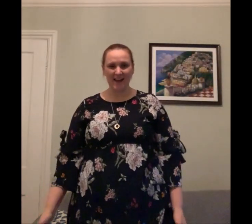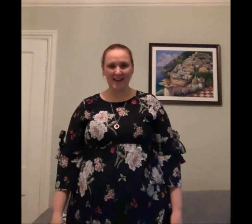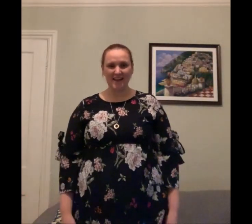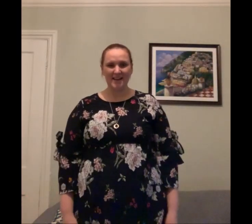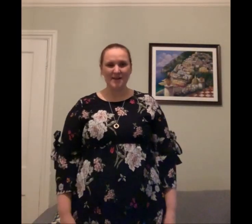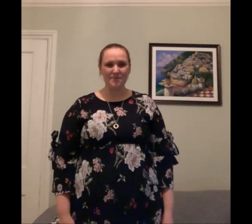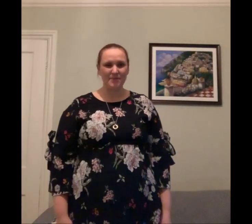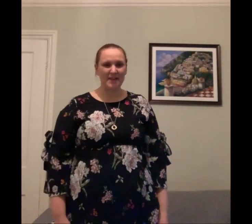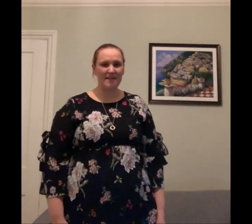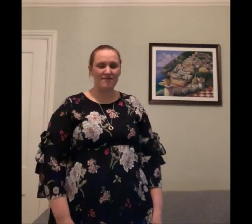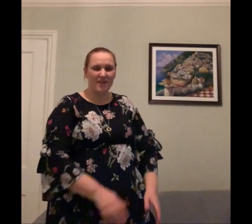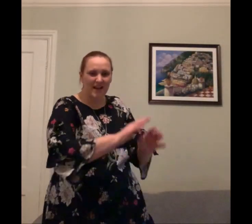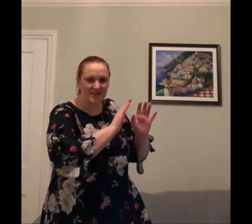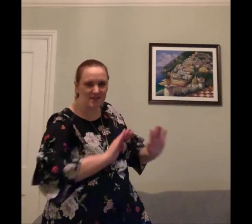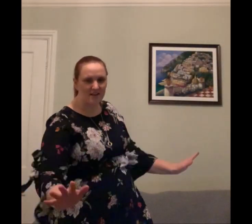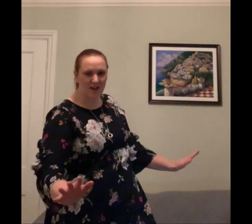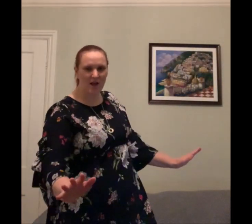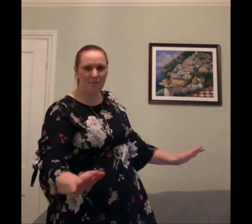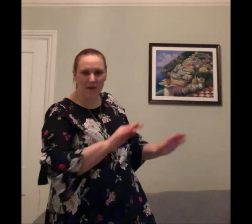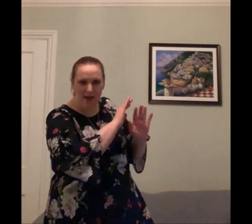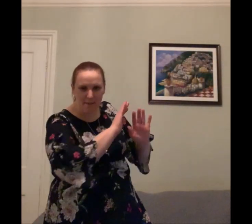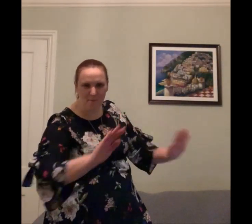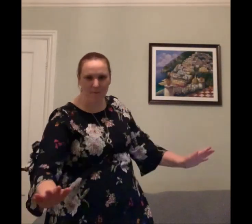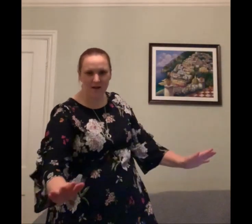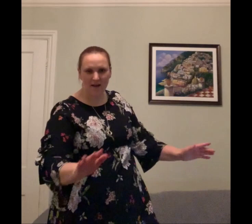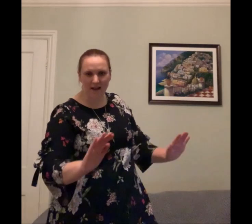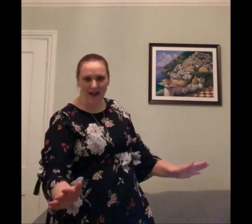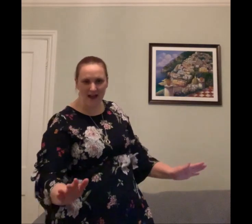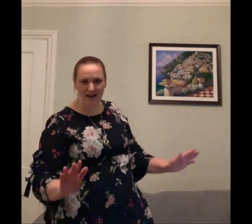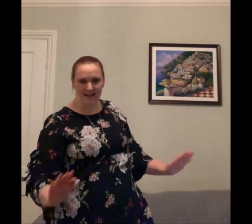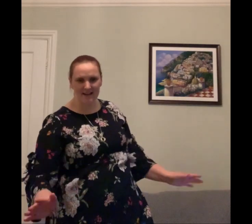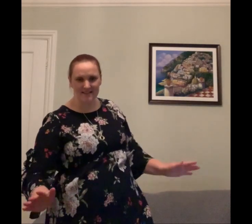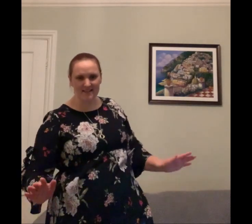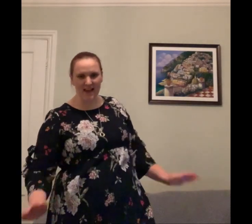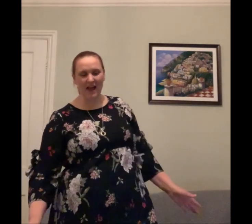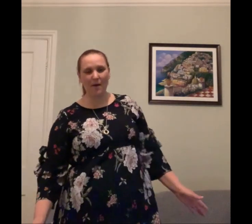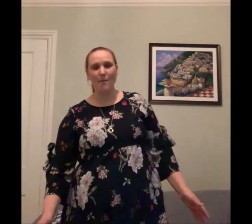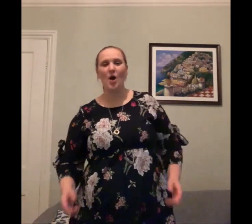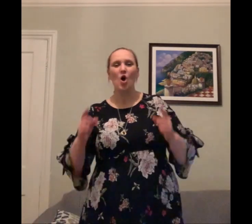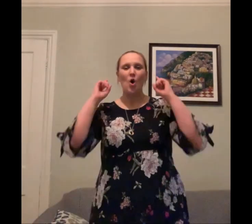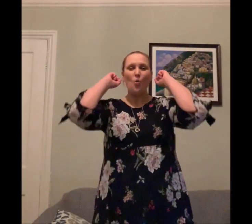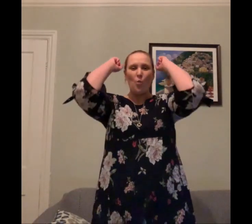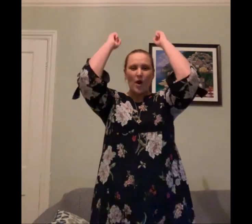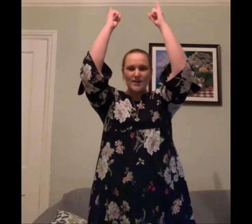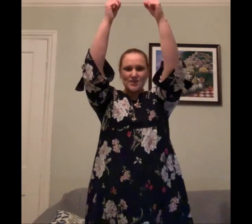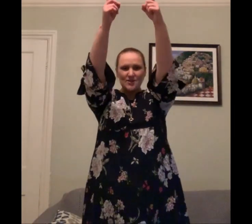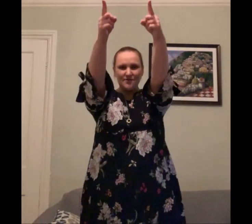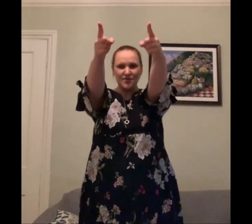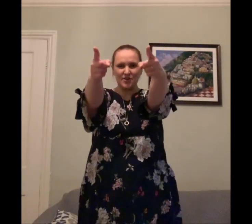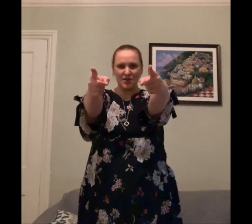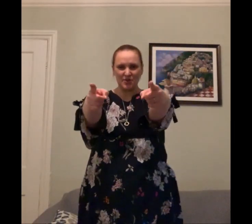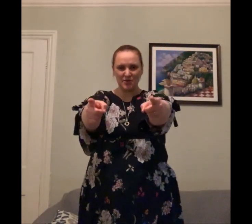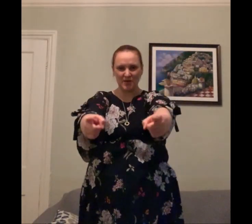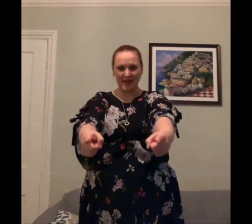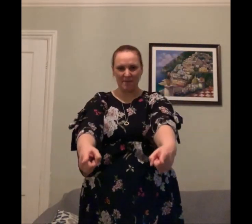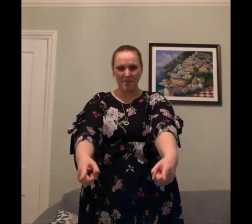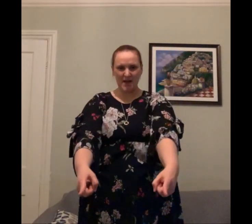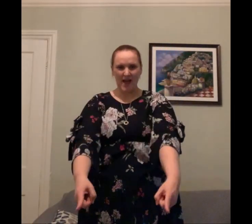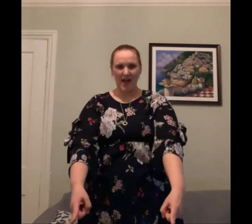sky, flash, bam, alakazam, wonderful you came